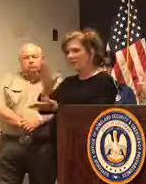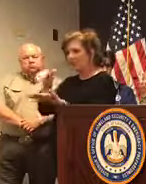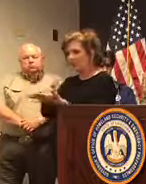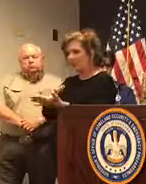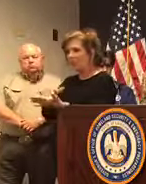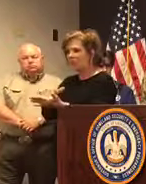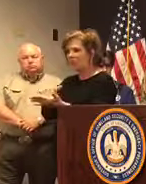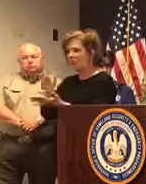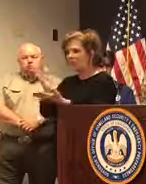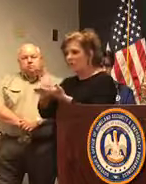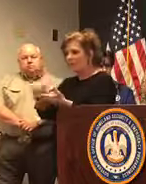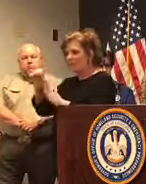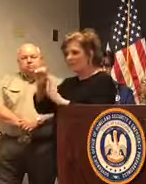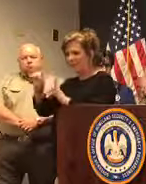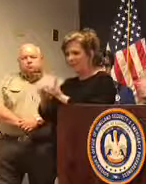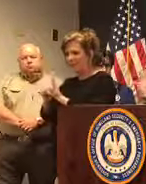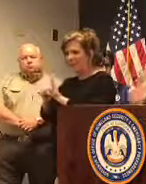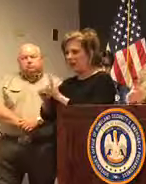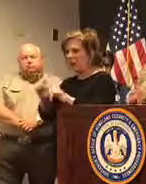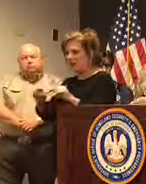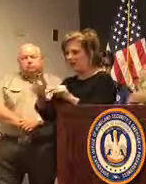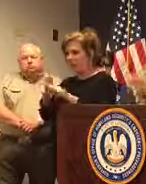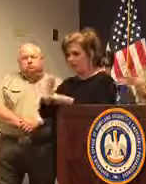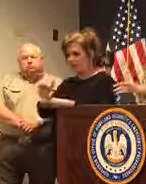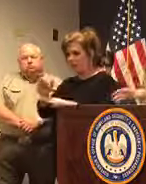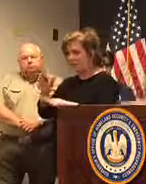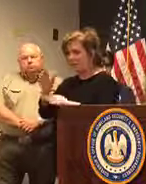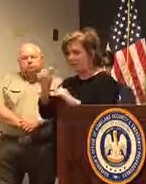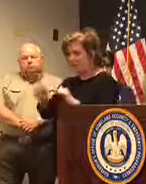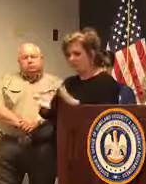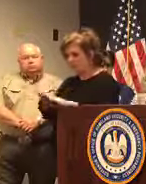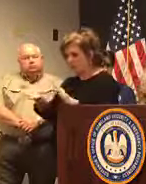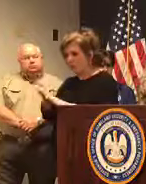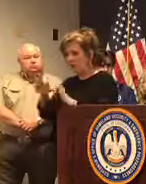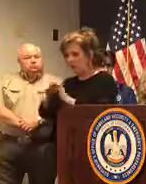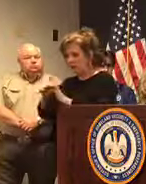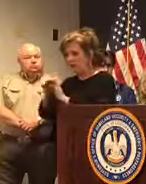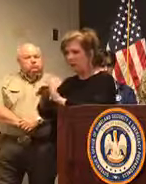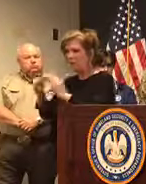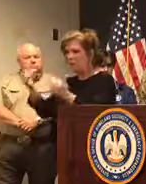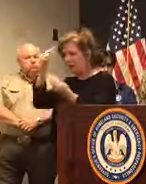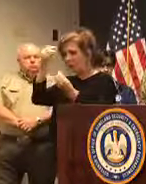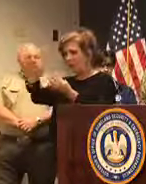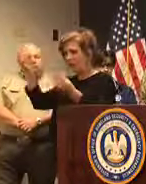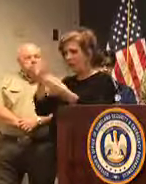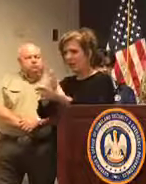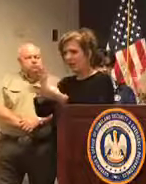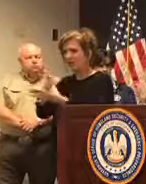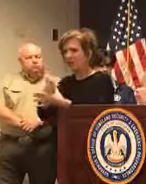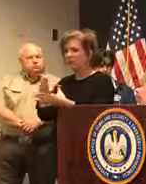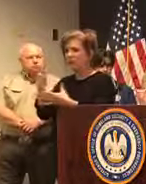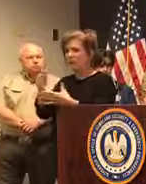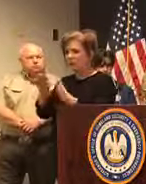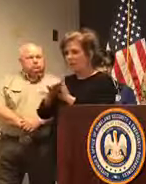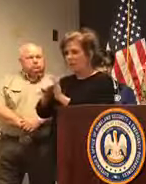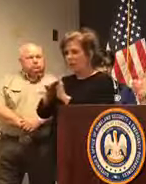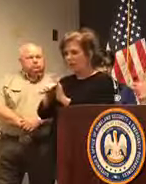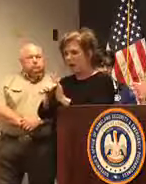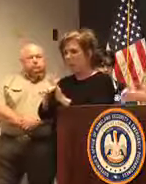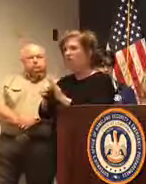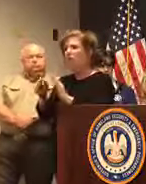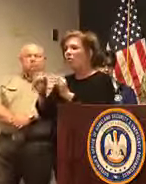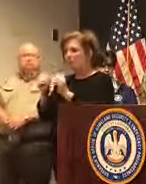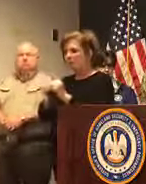models come out after each one run that we do in conjunction with LSU and the Water Institute, we are sharing those model runs with local levee districts and